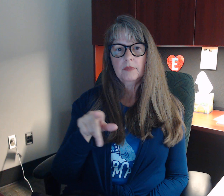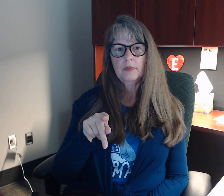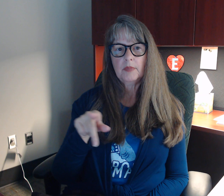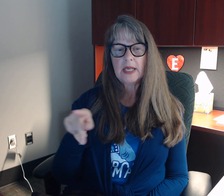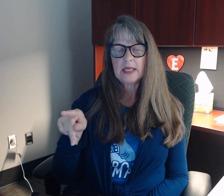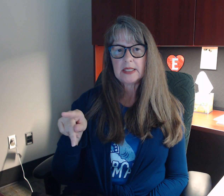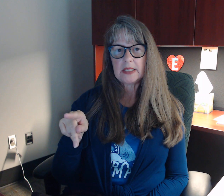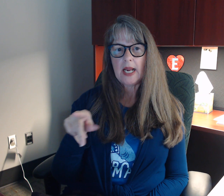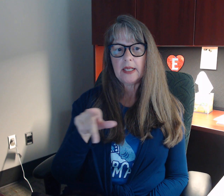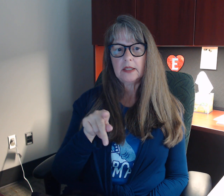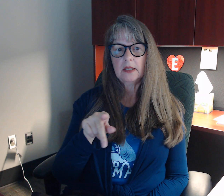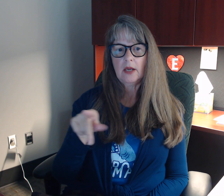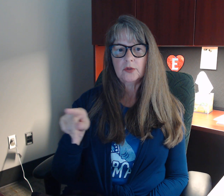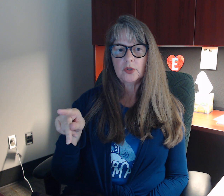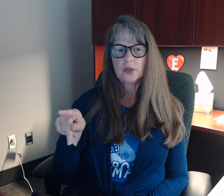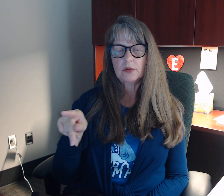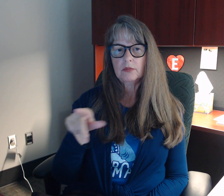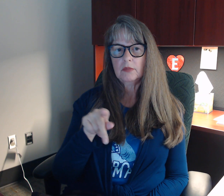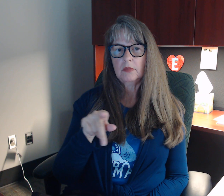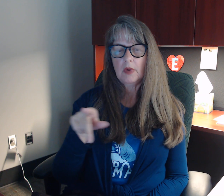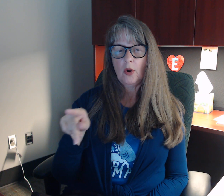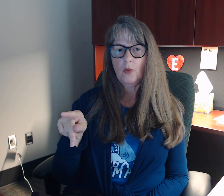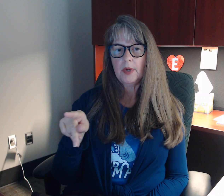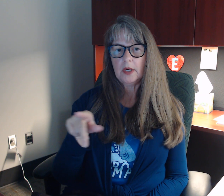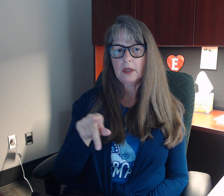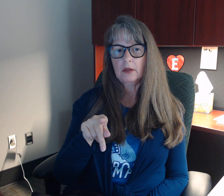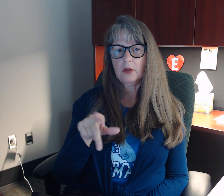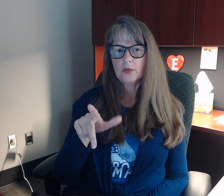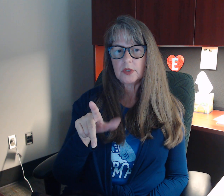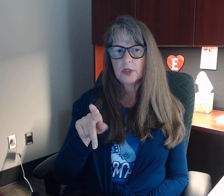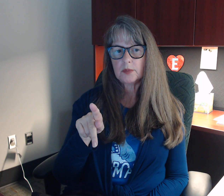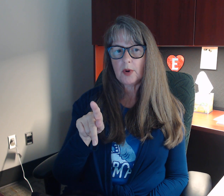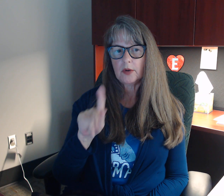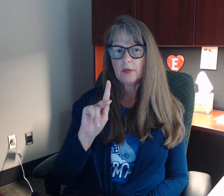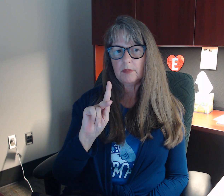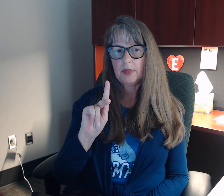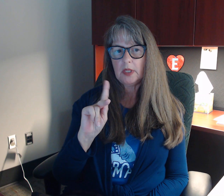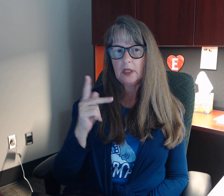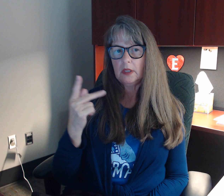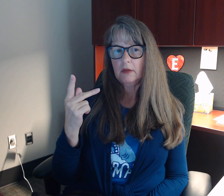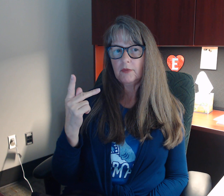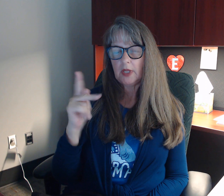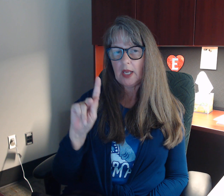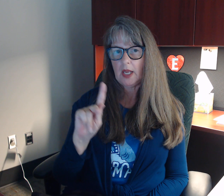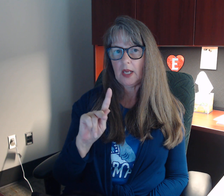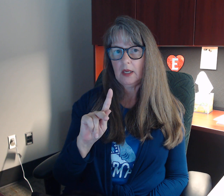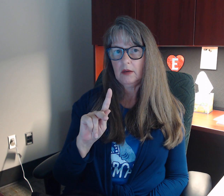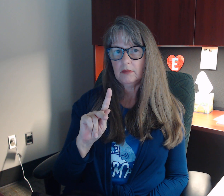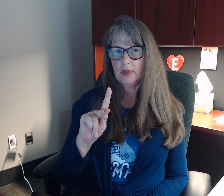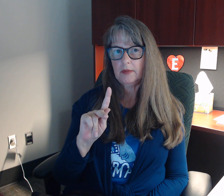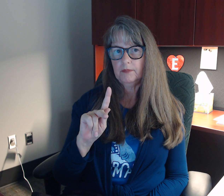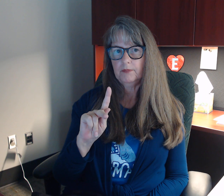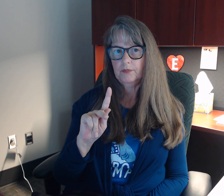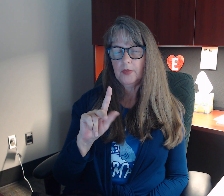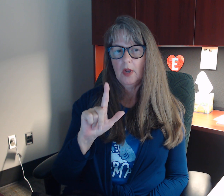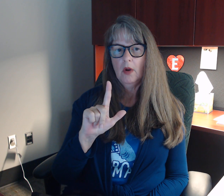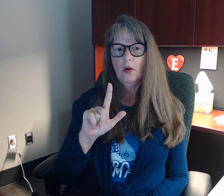But as I slide it, I'll just open it and close this part of the P for the K, right?